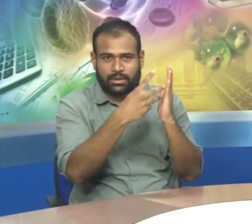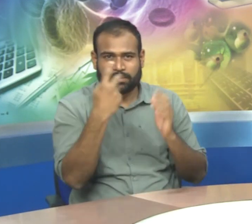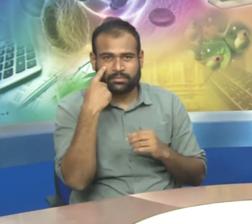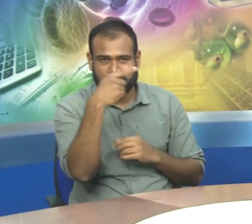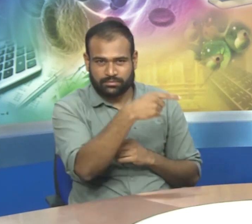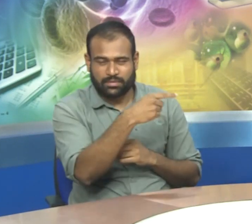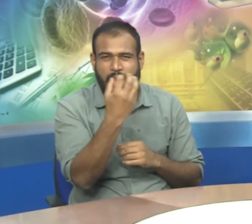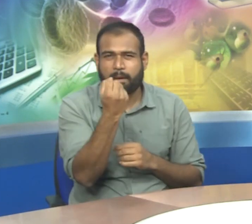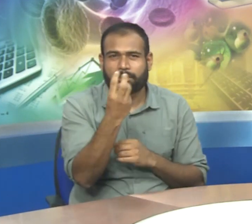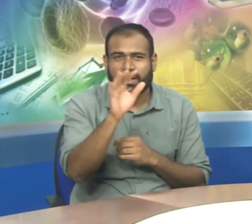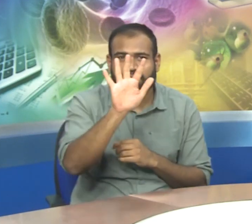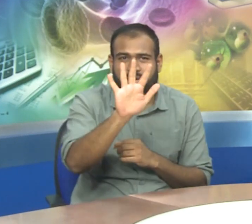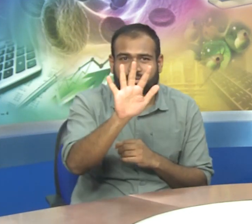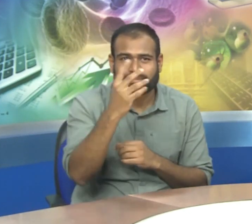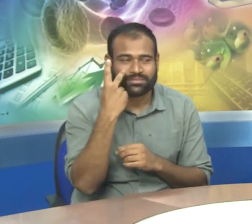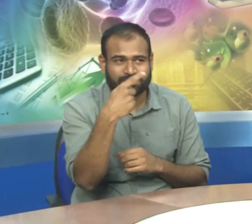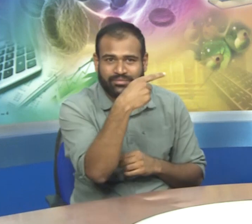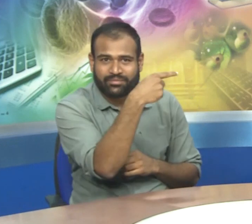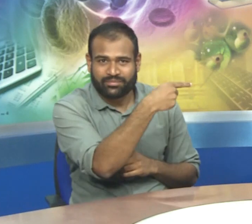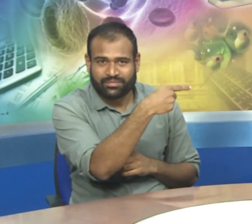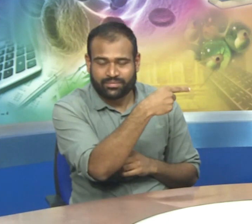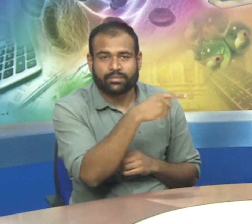And these are some more examples in a table form. You can see